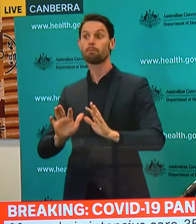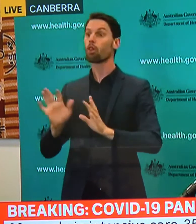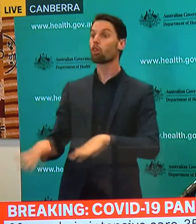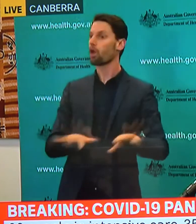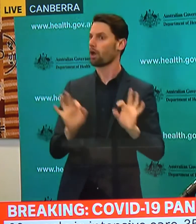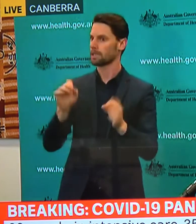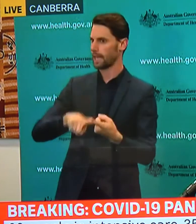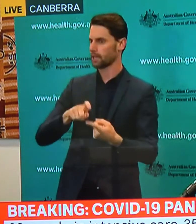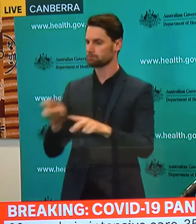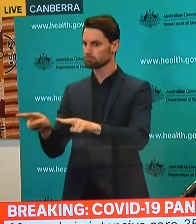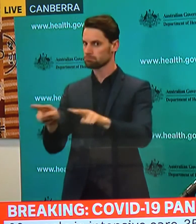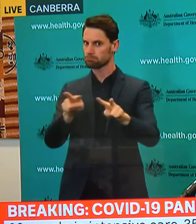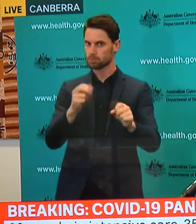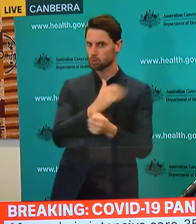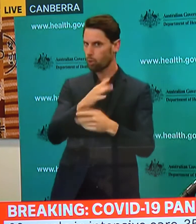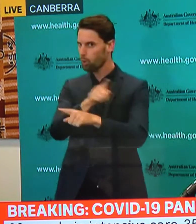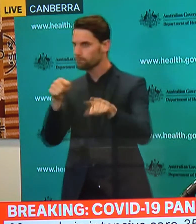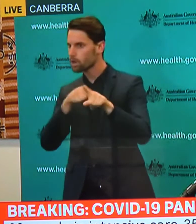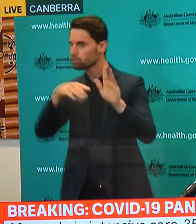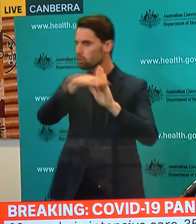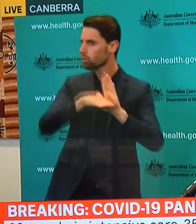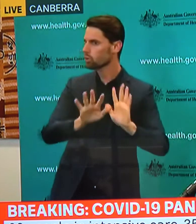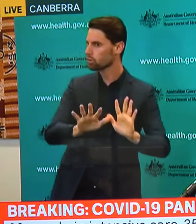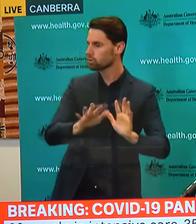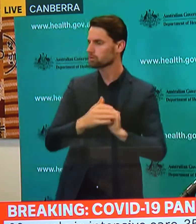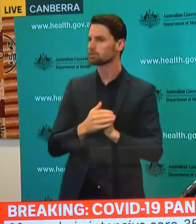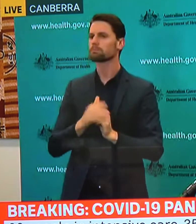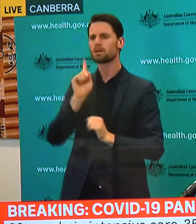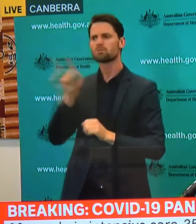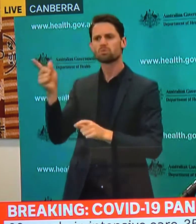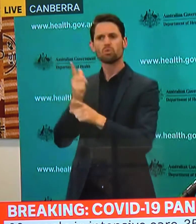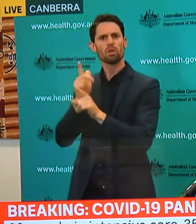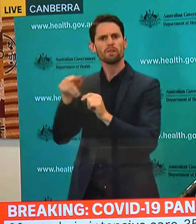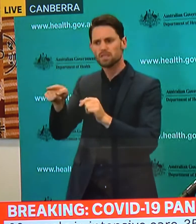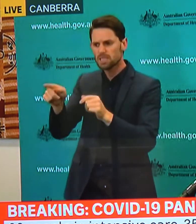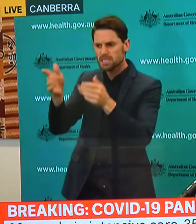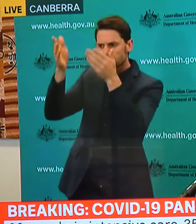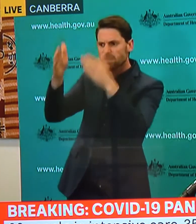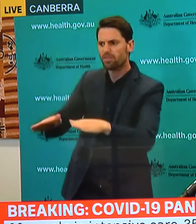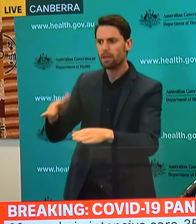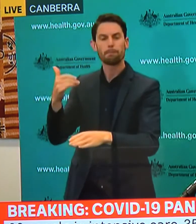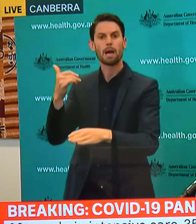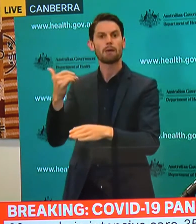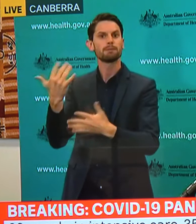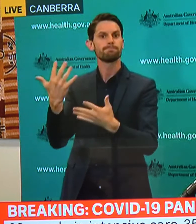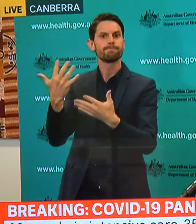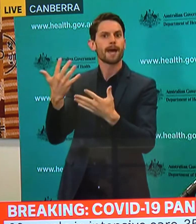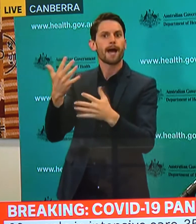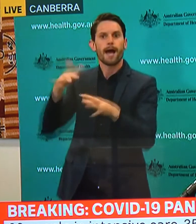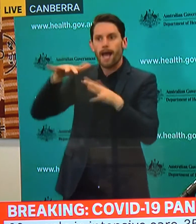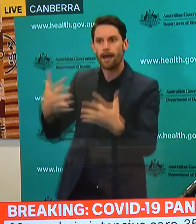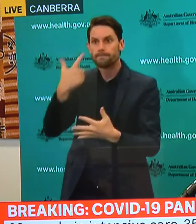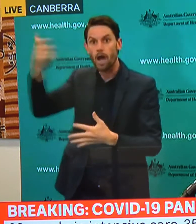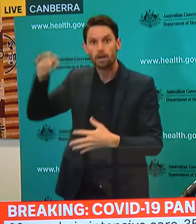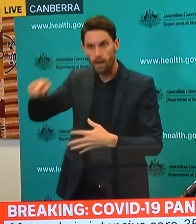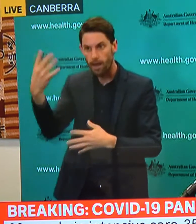happen into the future. In terms of deaths being missed, of course that's a possibility, but we do know that we are being